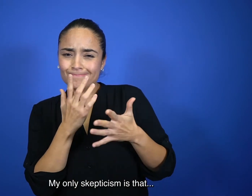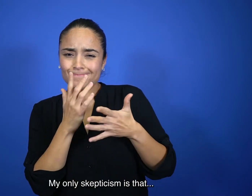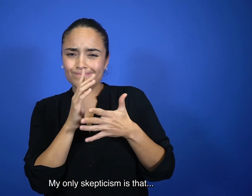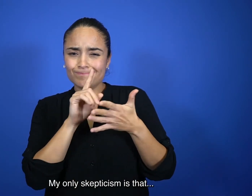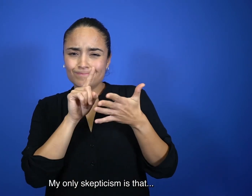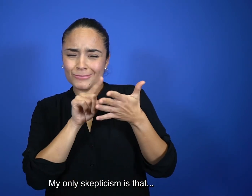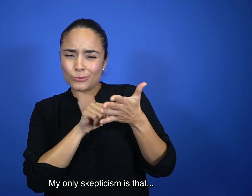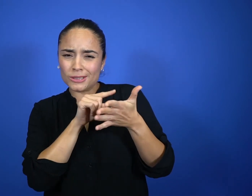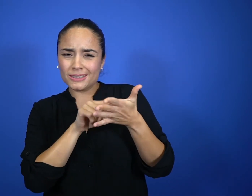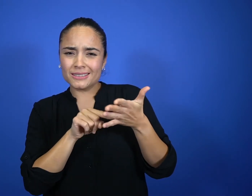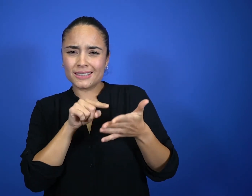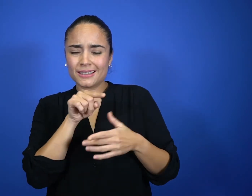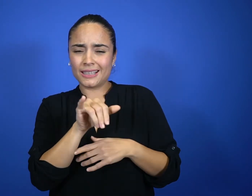that